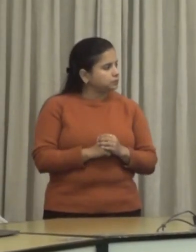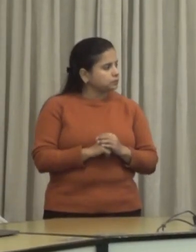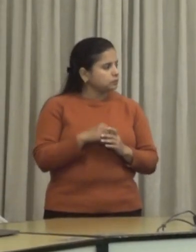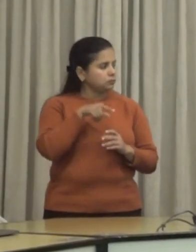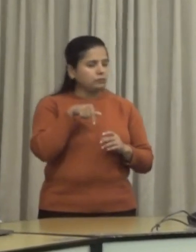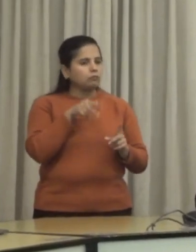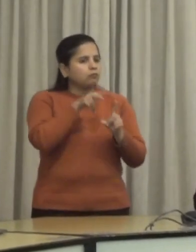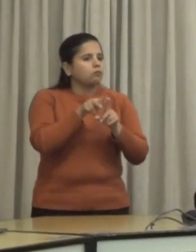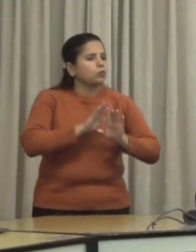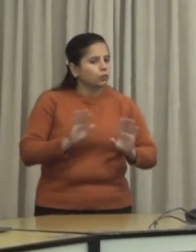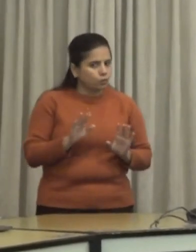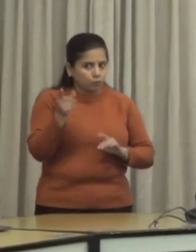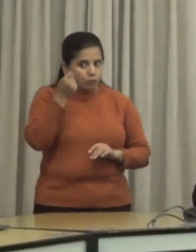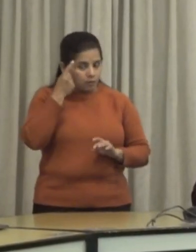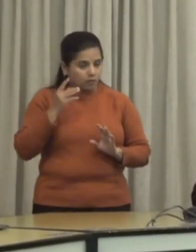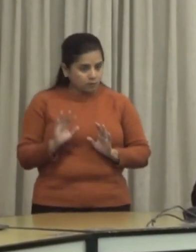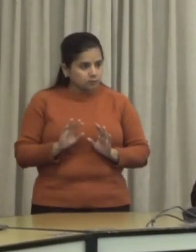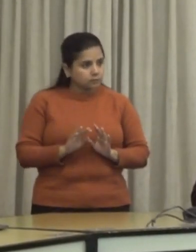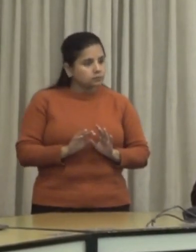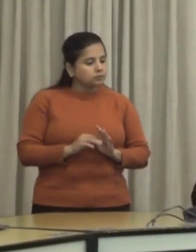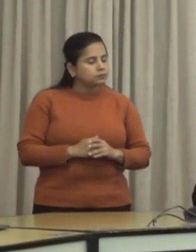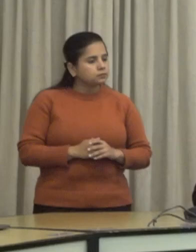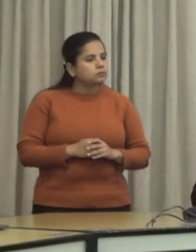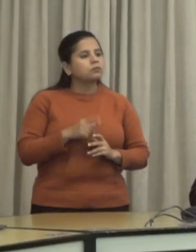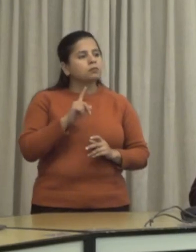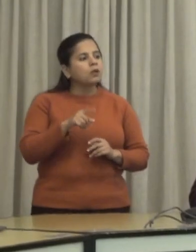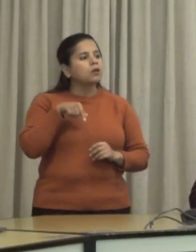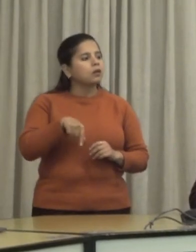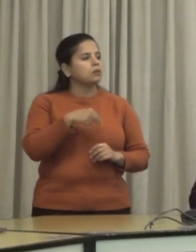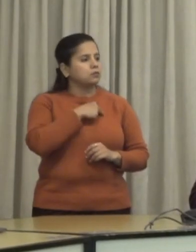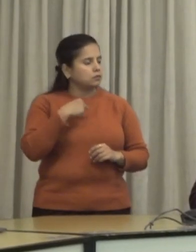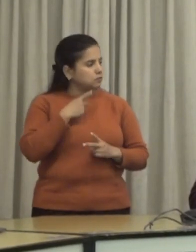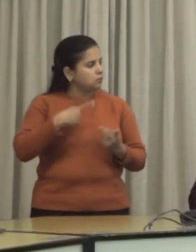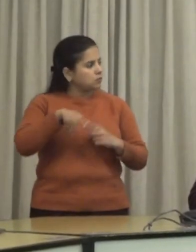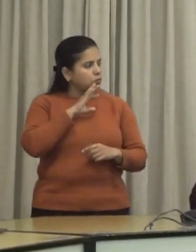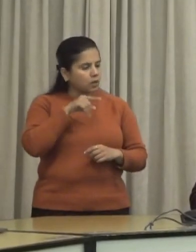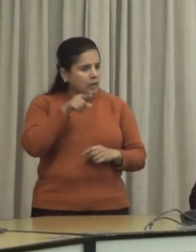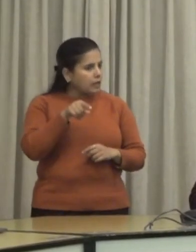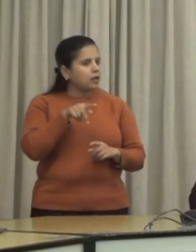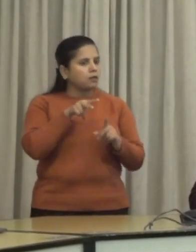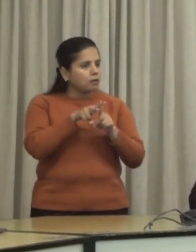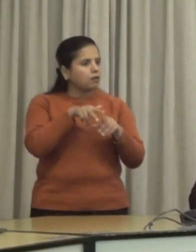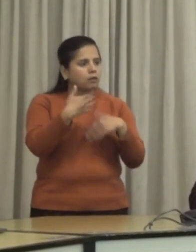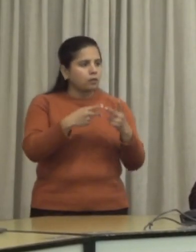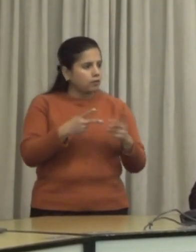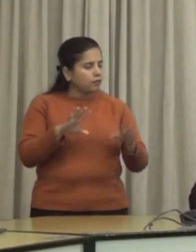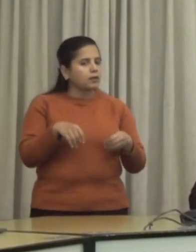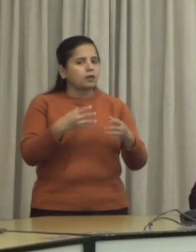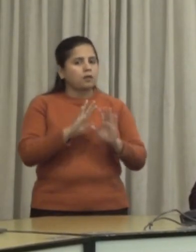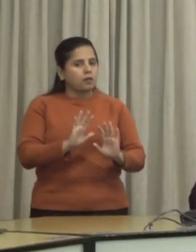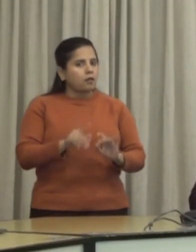to intervene. You understand? But physician-assisted suicide is actual intervention. Giving